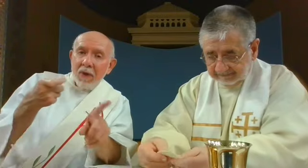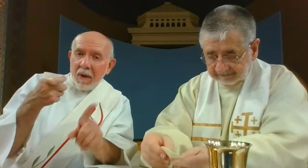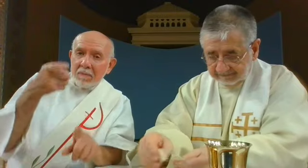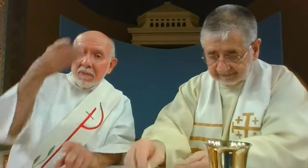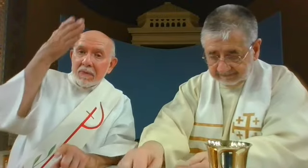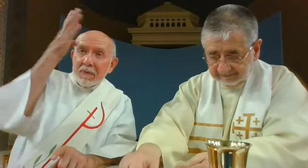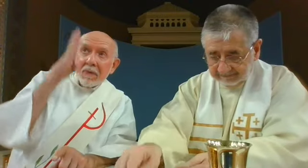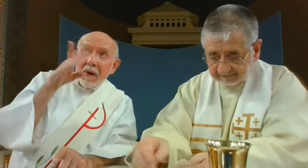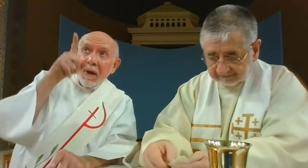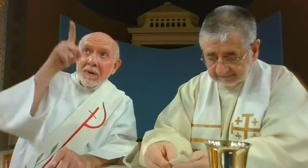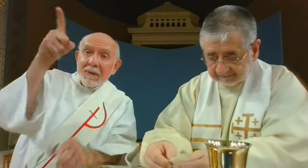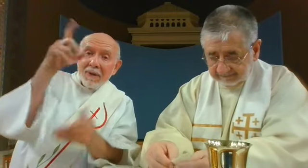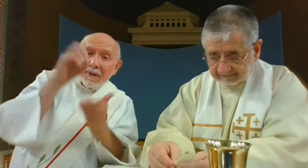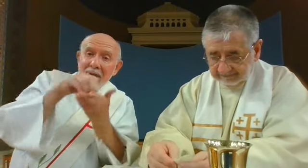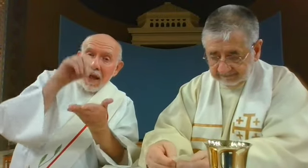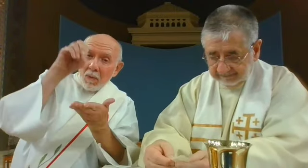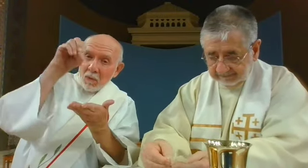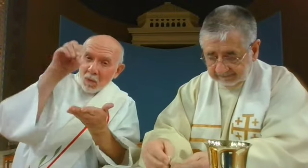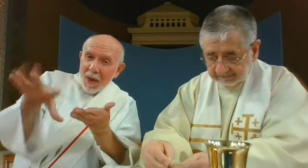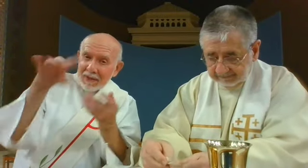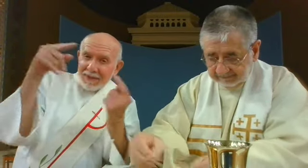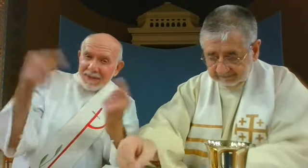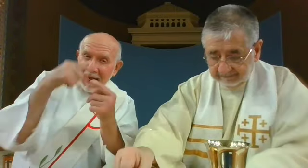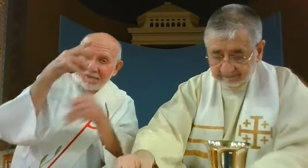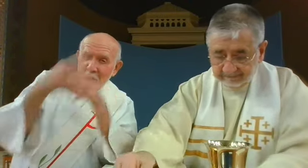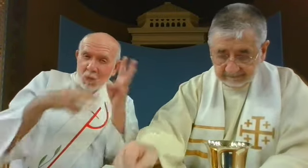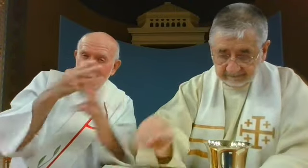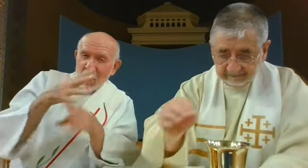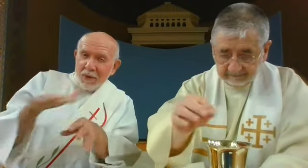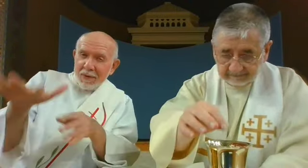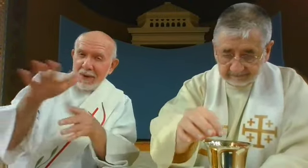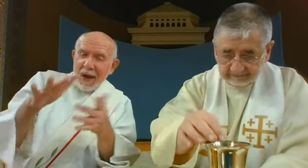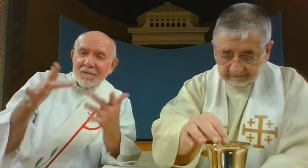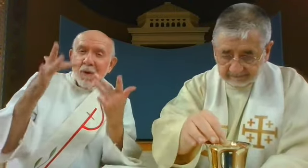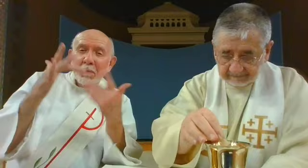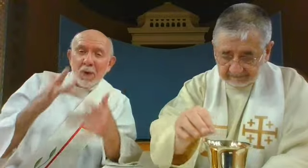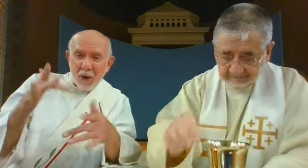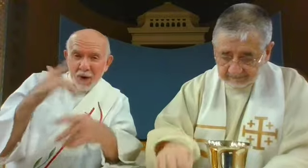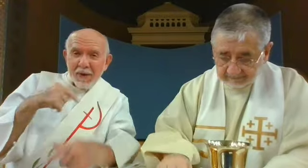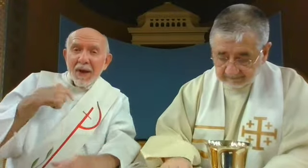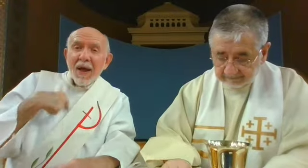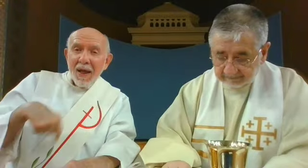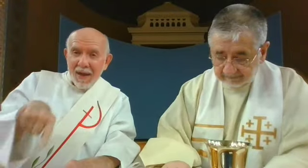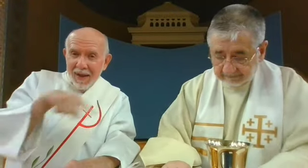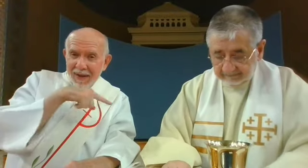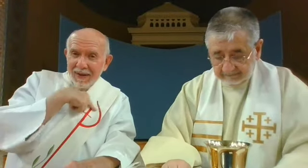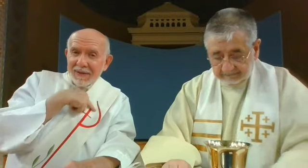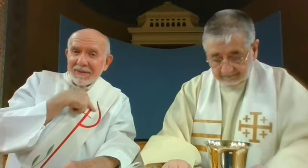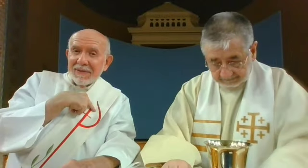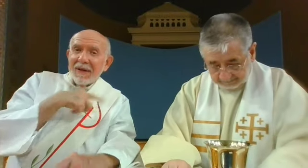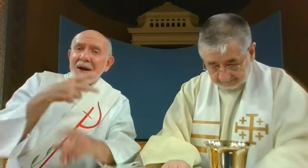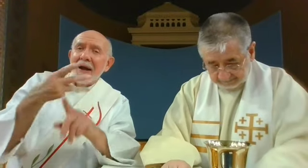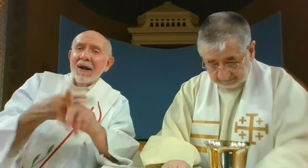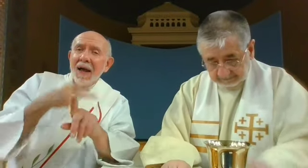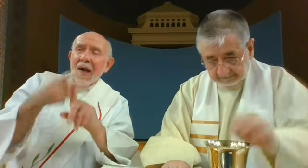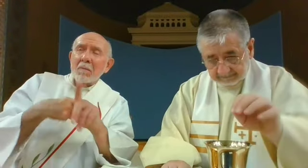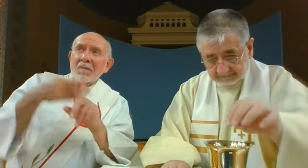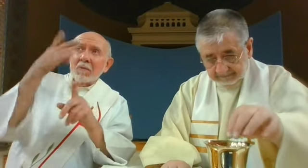Lamb of God, you take away the sins of the world. Have mercy on us. Lamb of